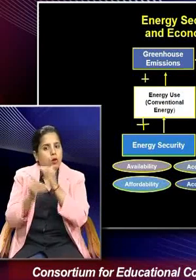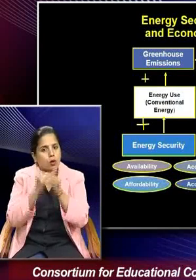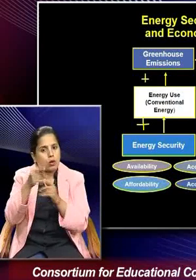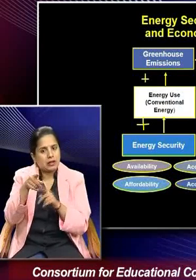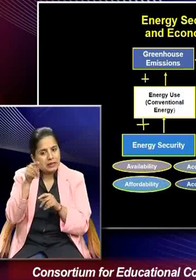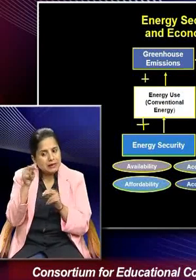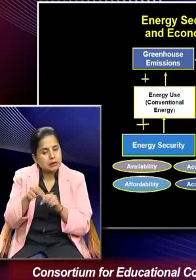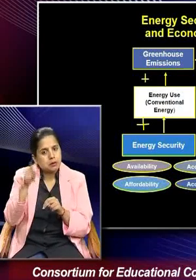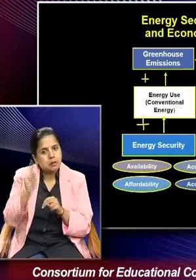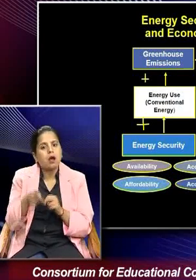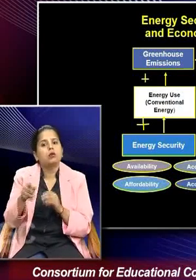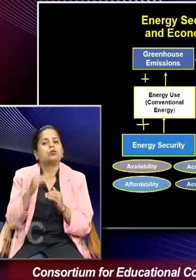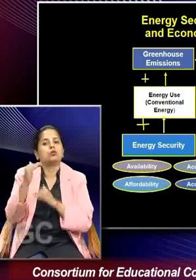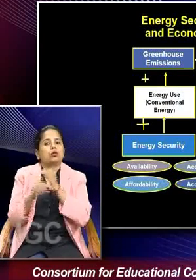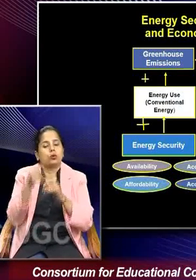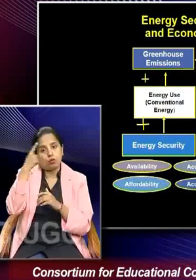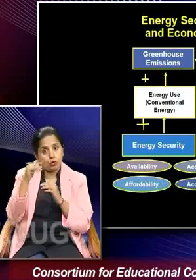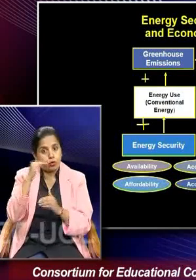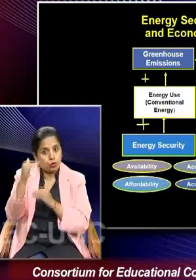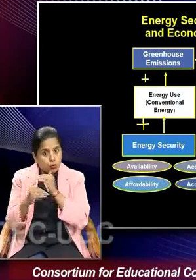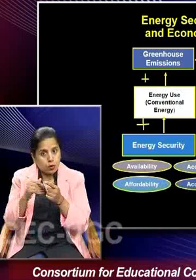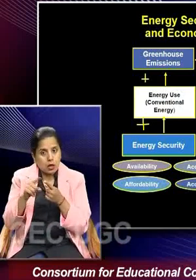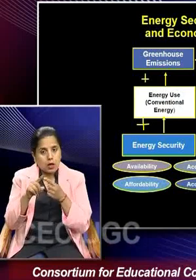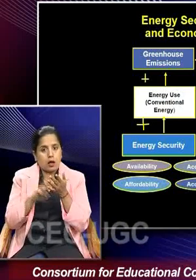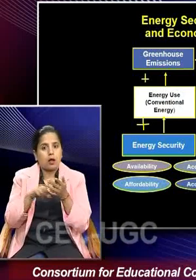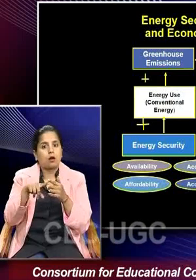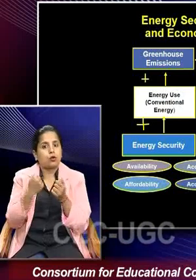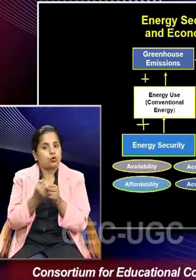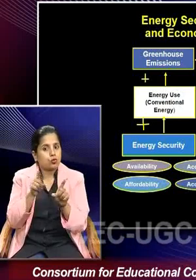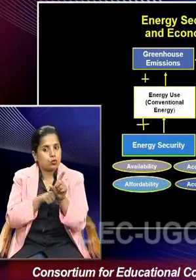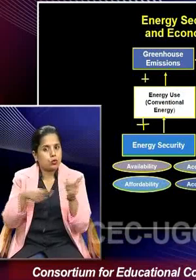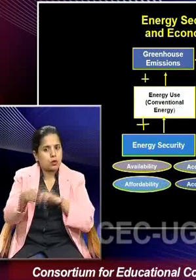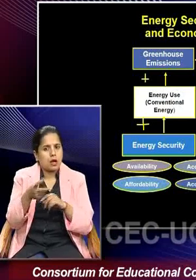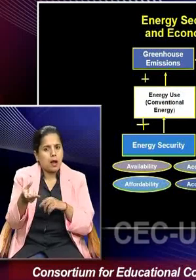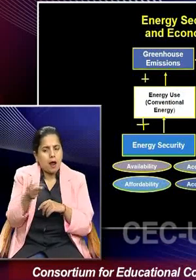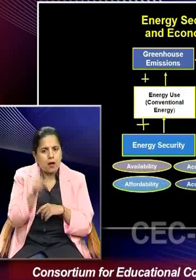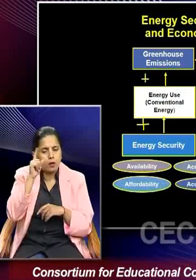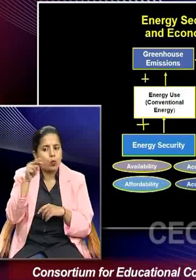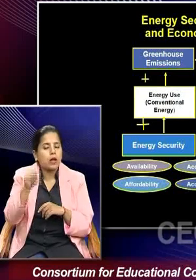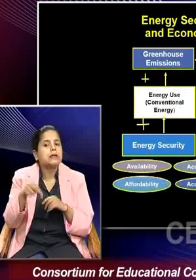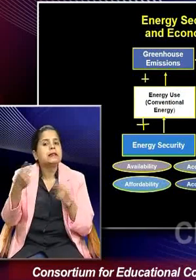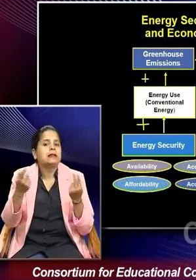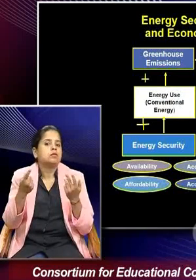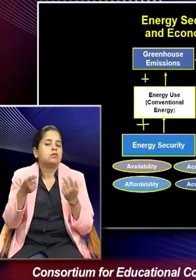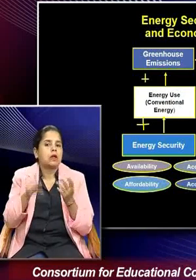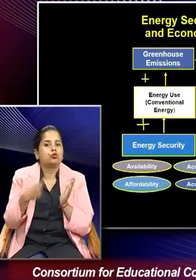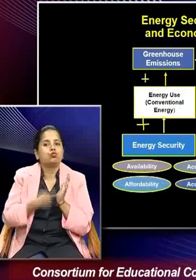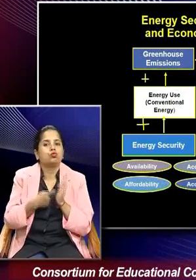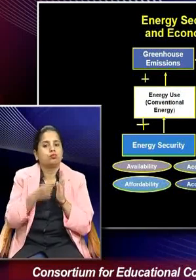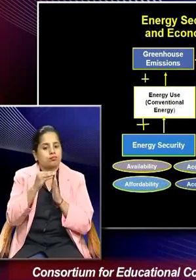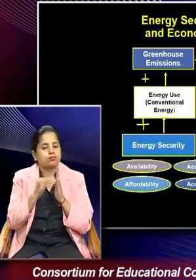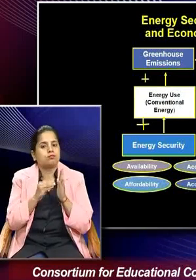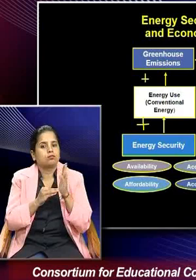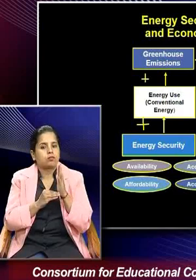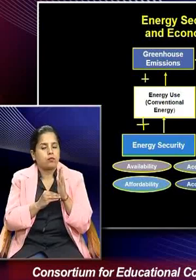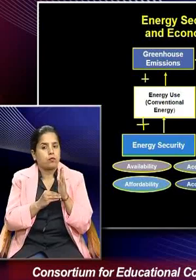grow. To grow, energy makes the prerequisite condition. Now,